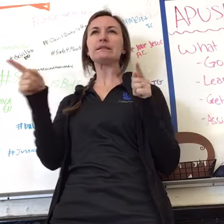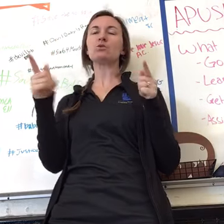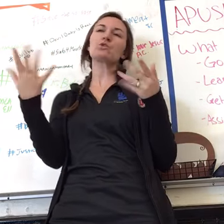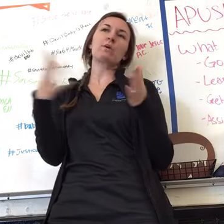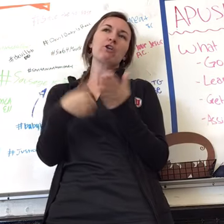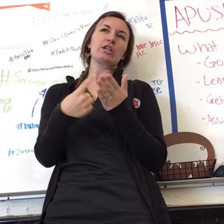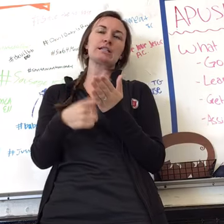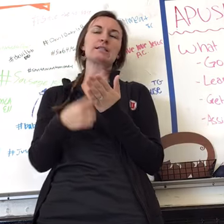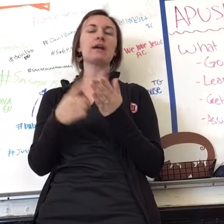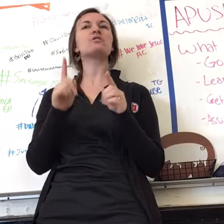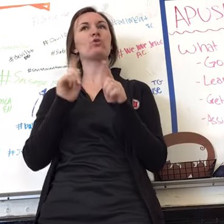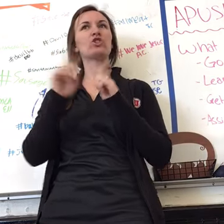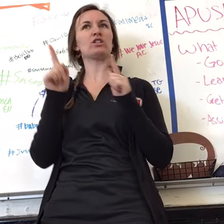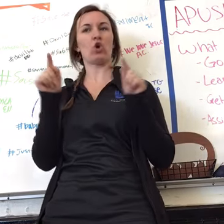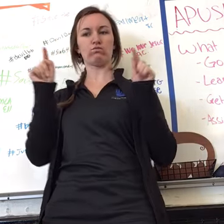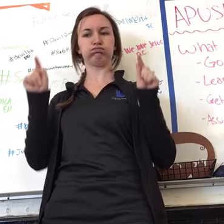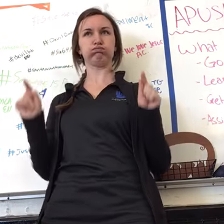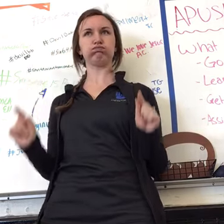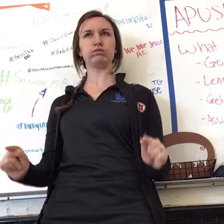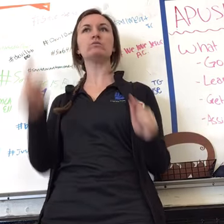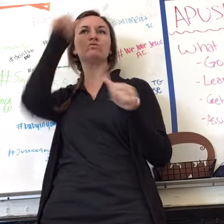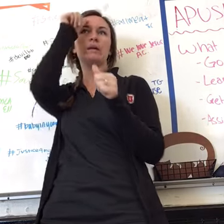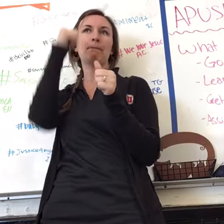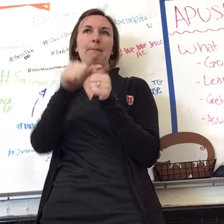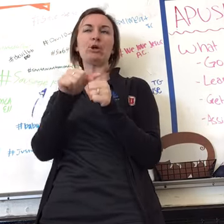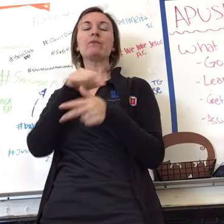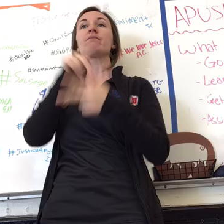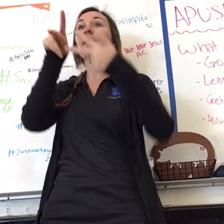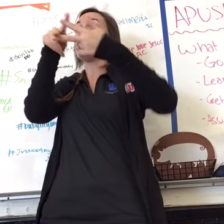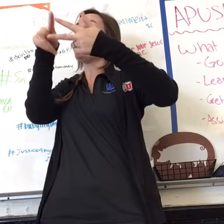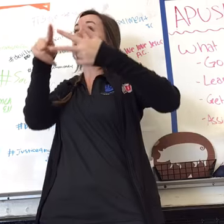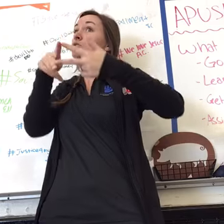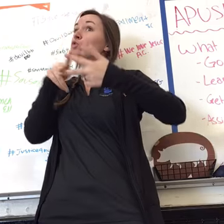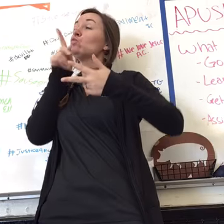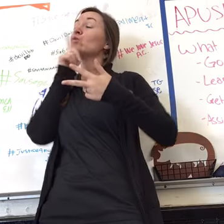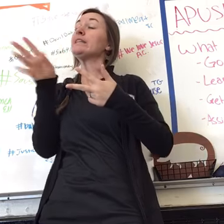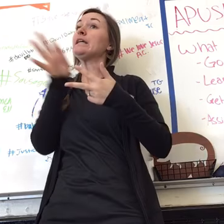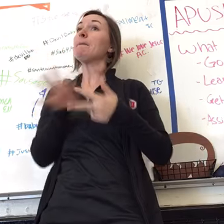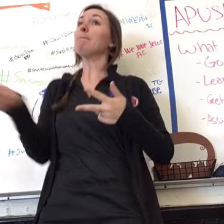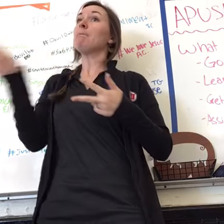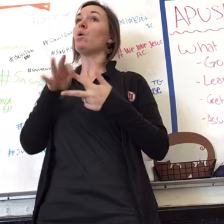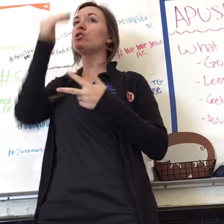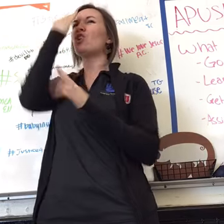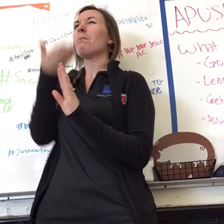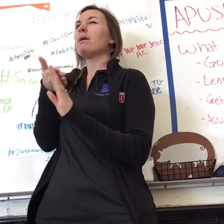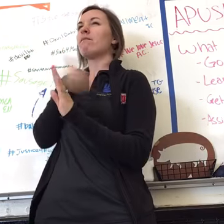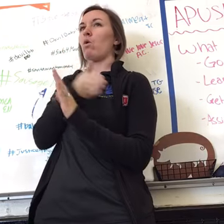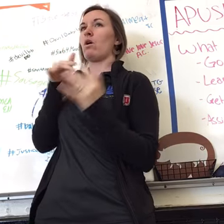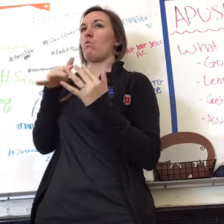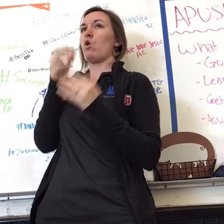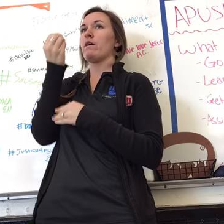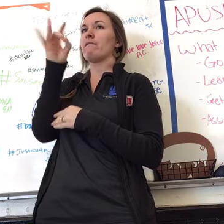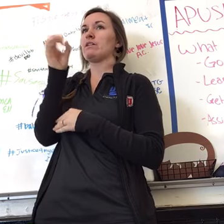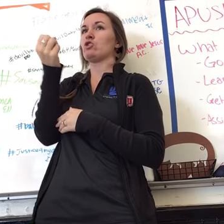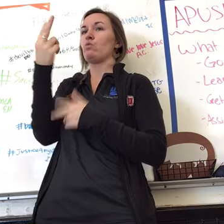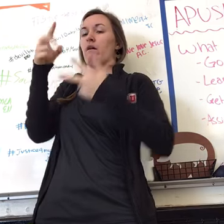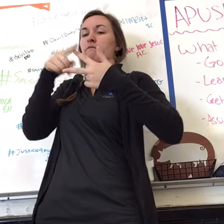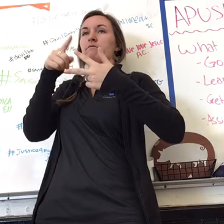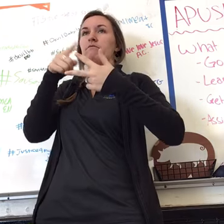thing that you need to know, and these are the two, really, really big things before the War of 1812. Number one, which is an absolutely must-know,